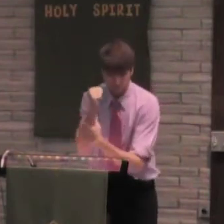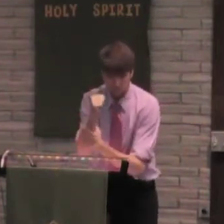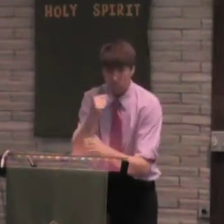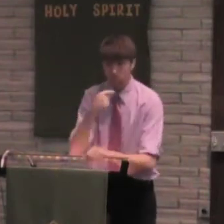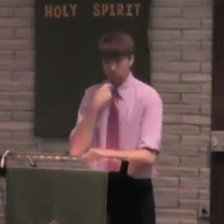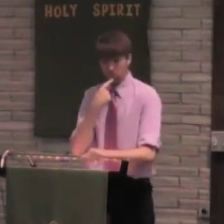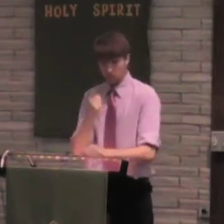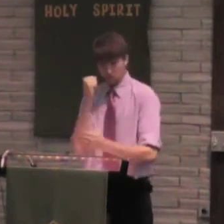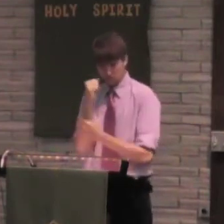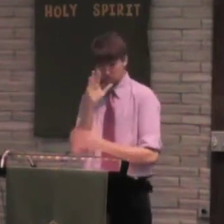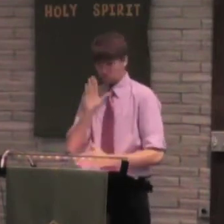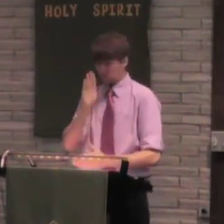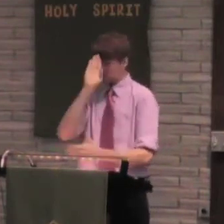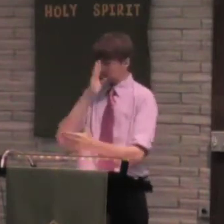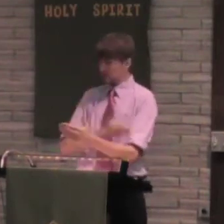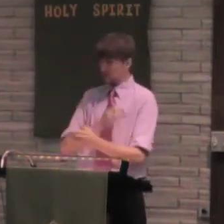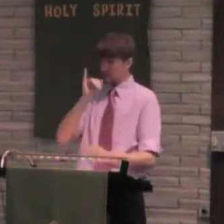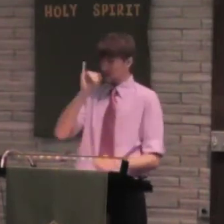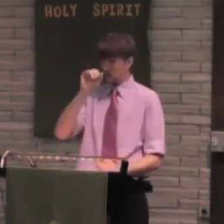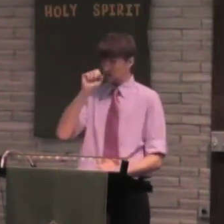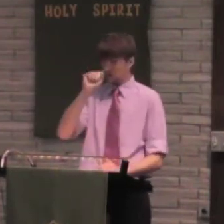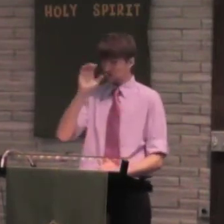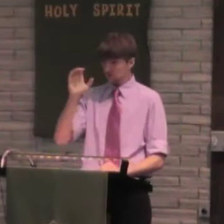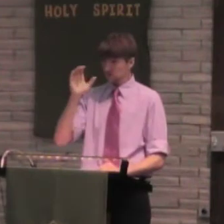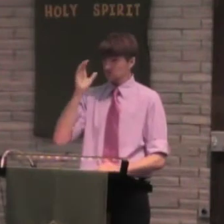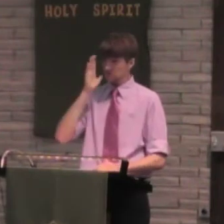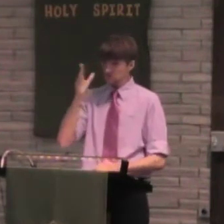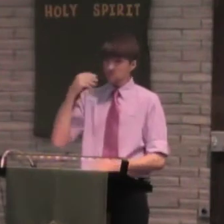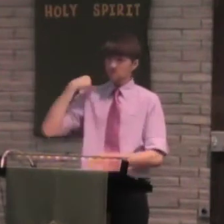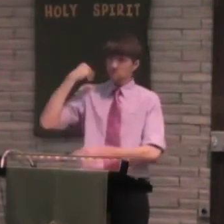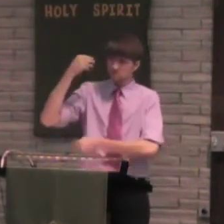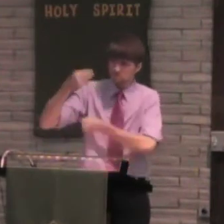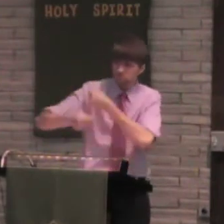God promised Abraham that his son Isaac